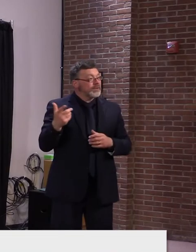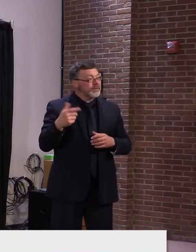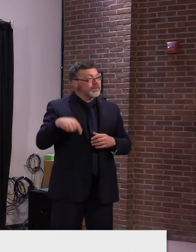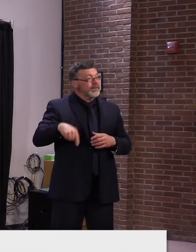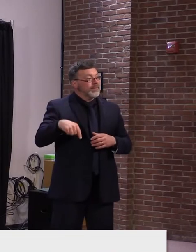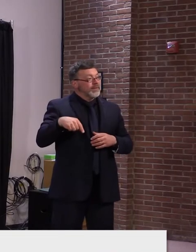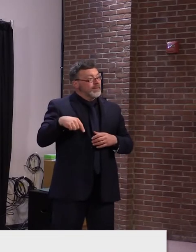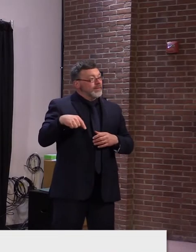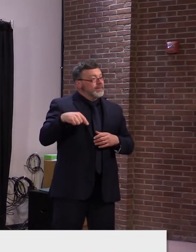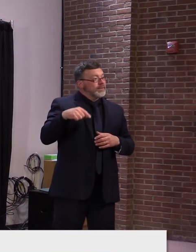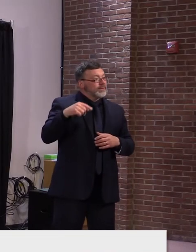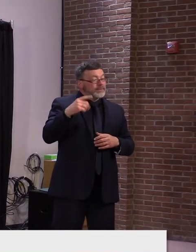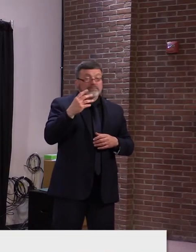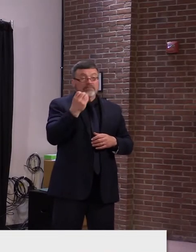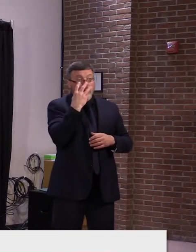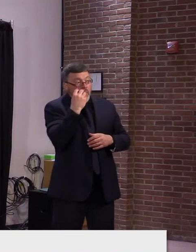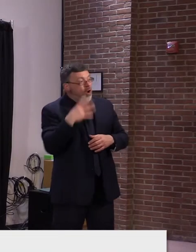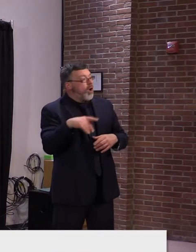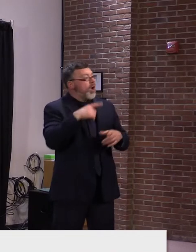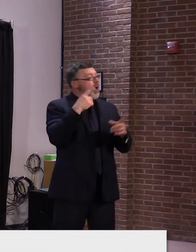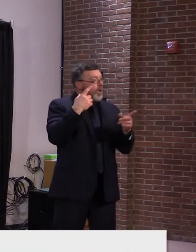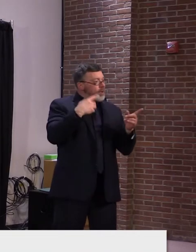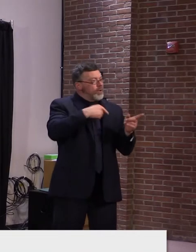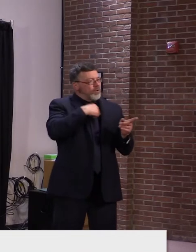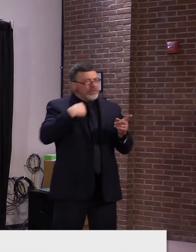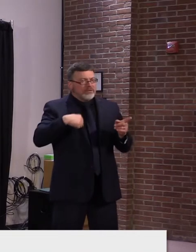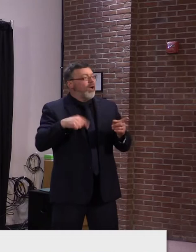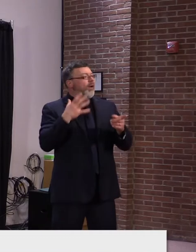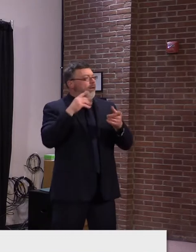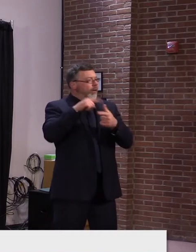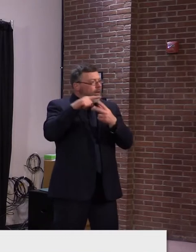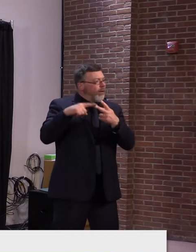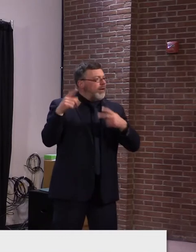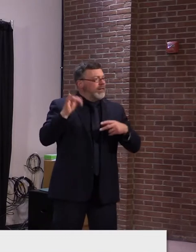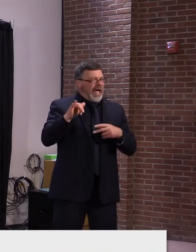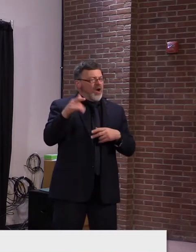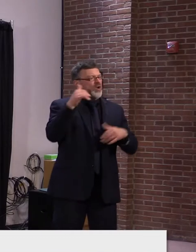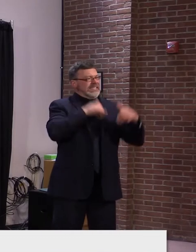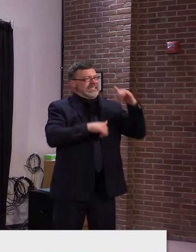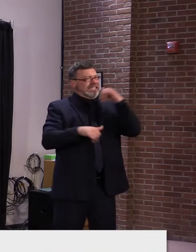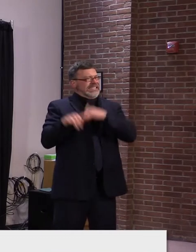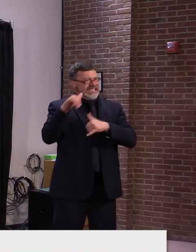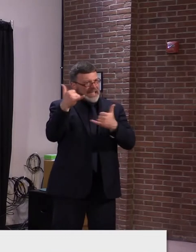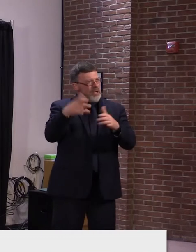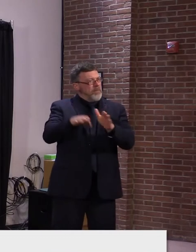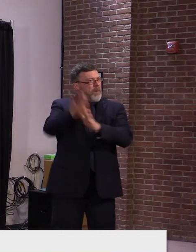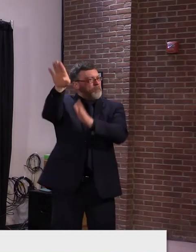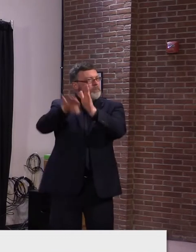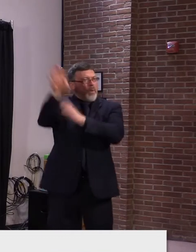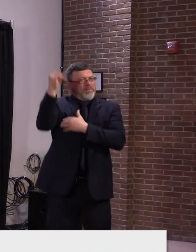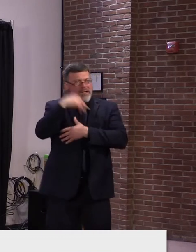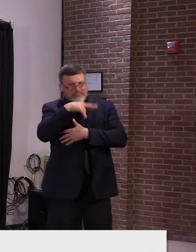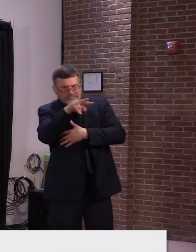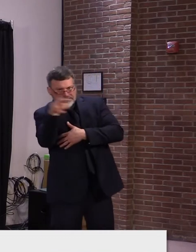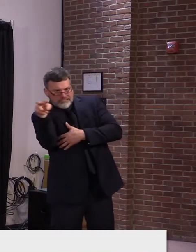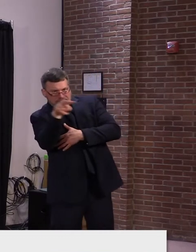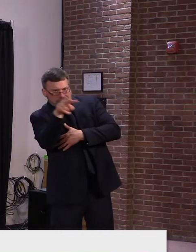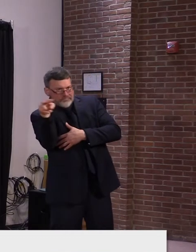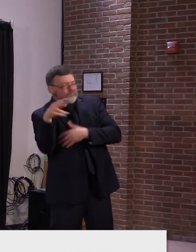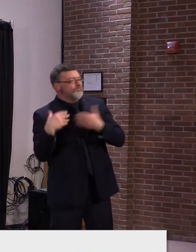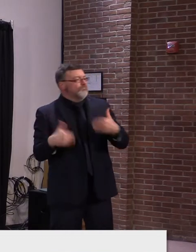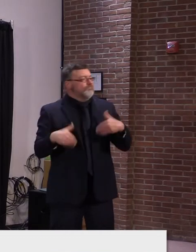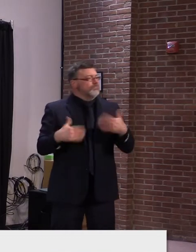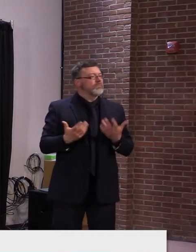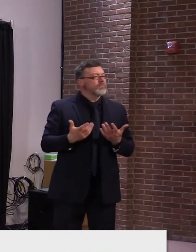Kong. Those are countries that are having significant increases. They kind of started with a zero